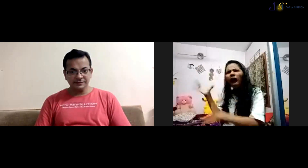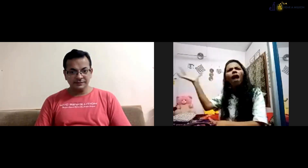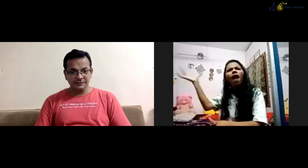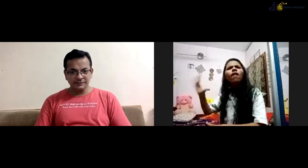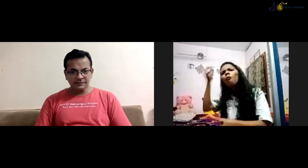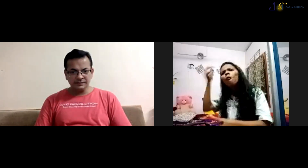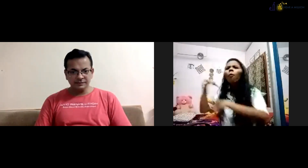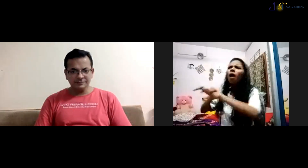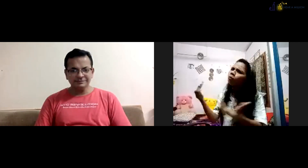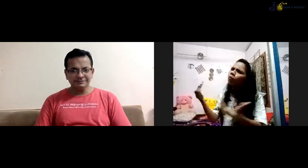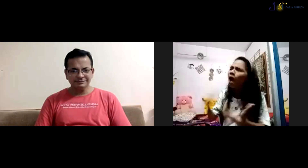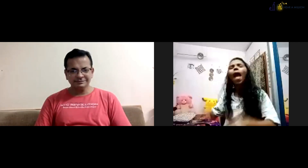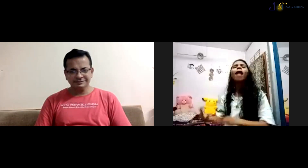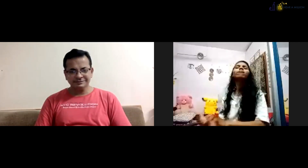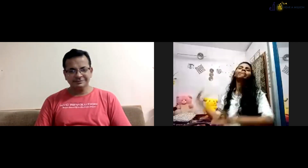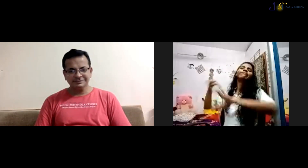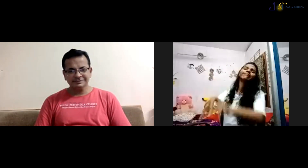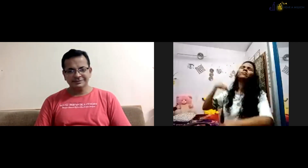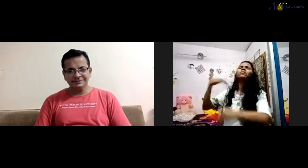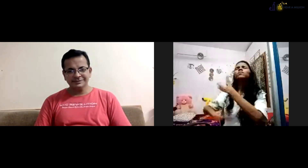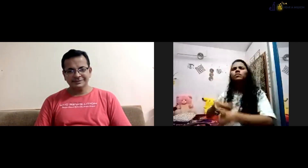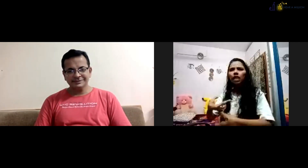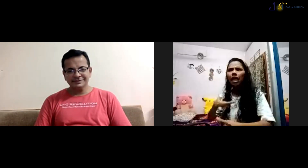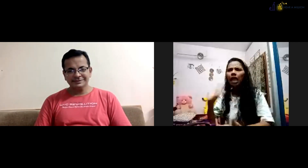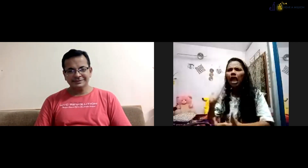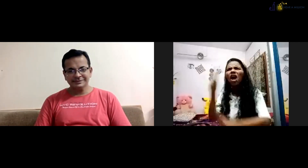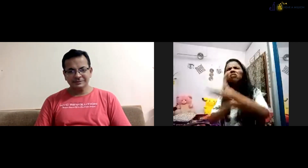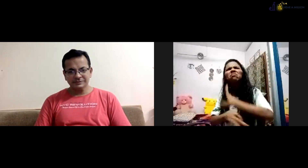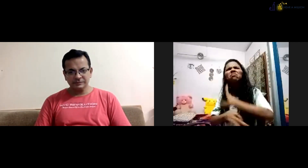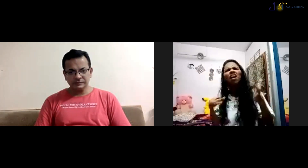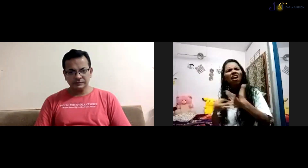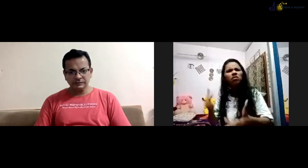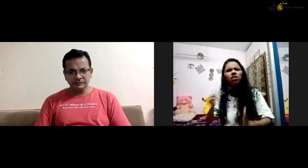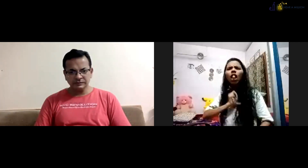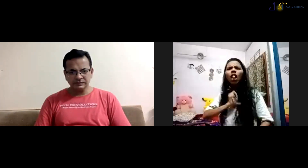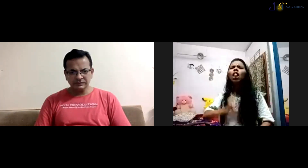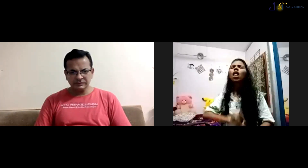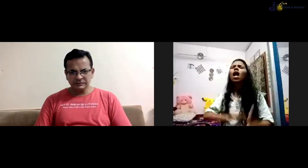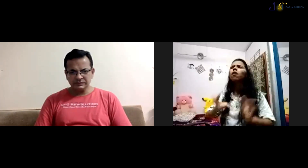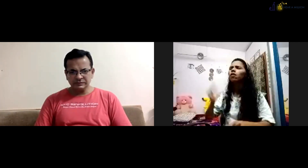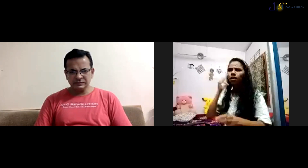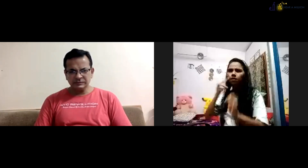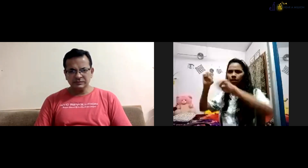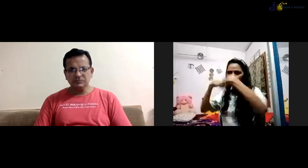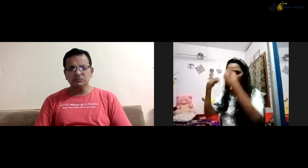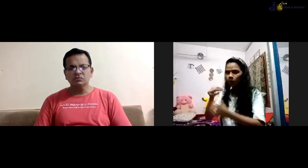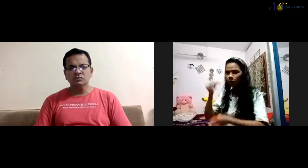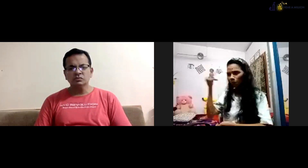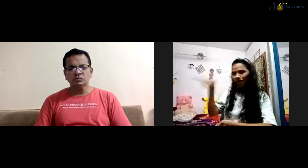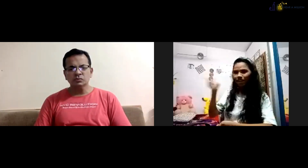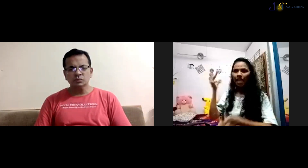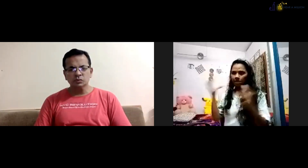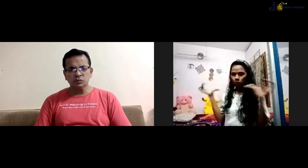people were thinking that yeah, being a disabled person, I'm still doing the things. So I went over there. Then I thought, okay, I